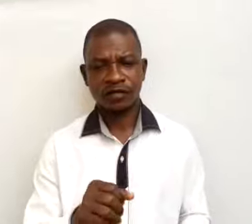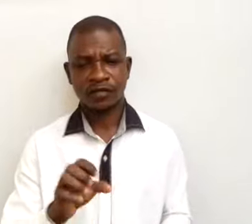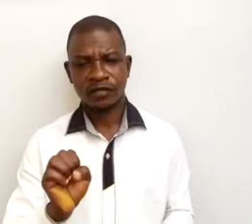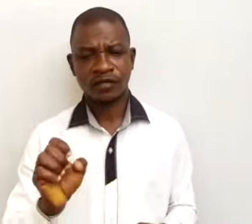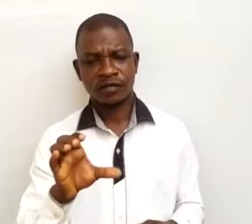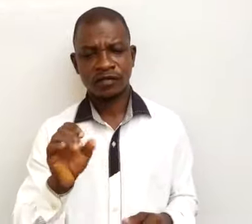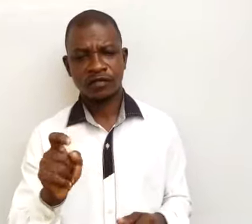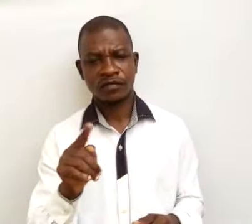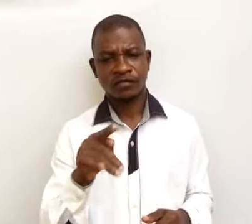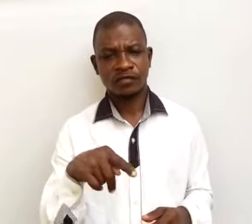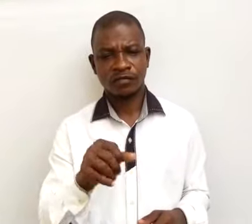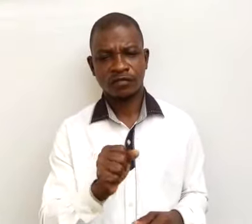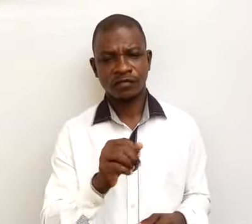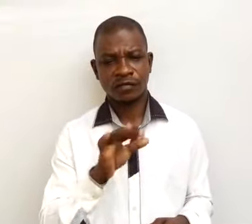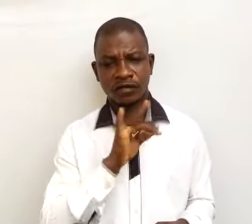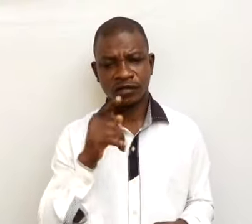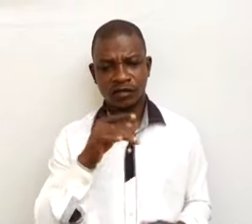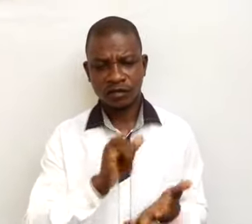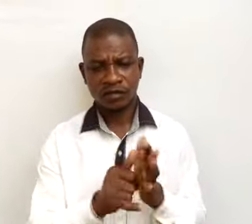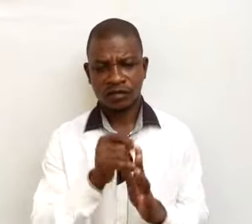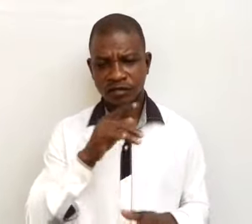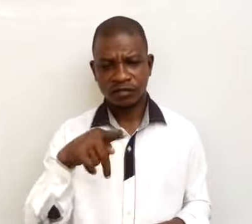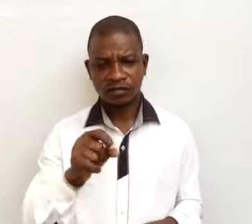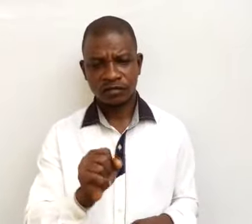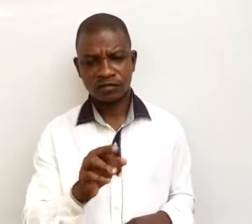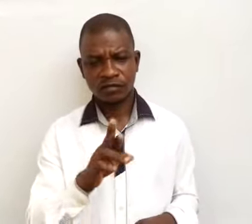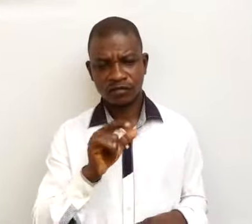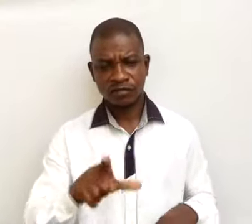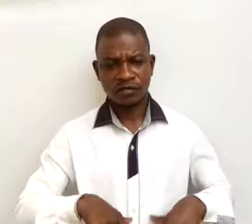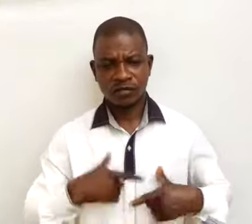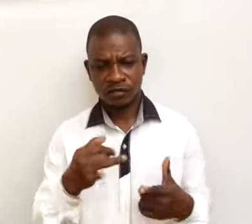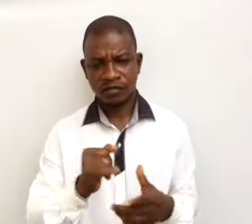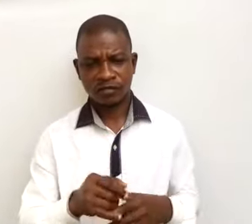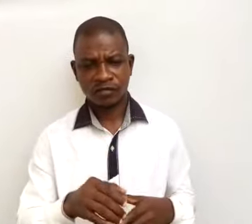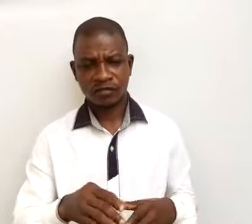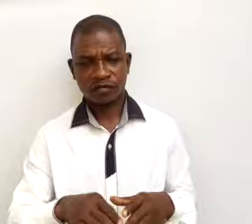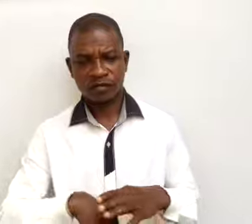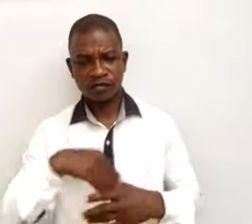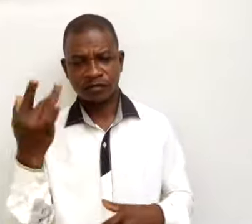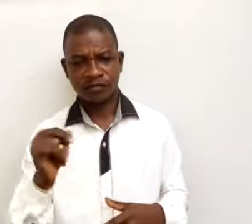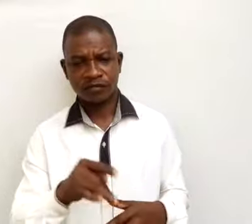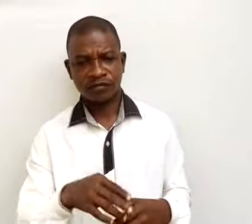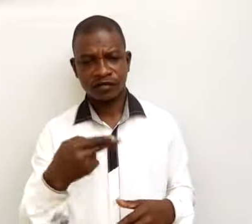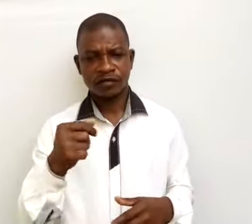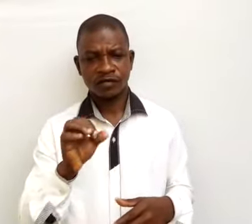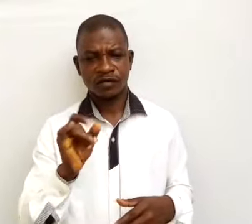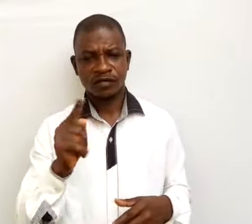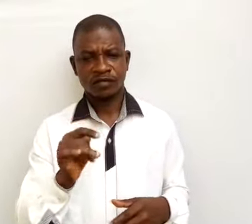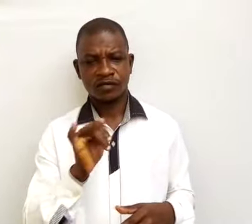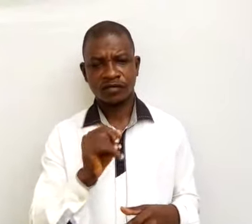ectoparasites, that is parasites living in the outside of the host tissue. For